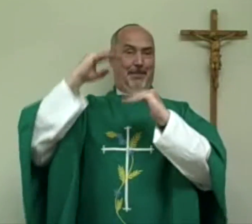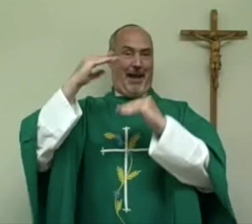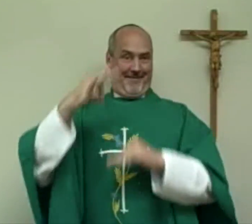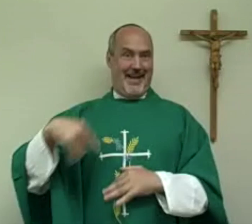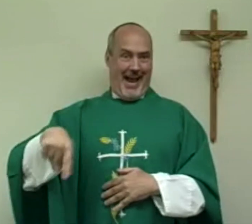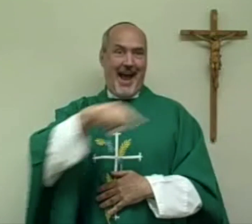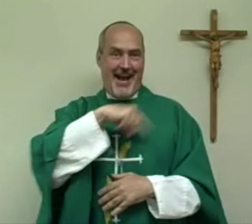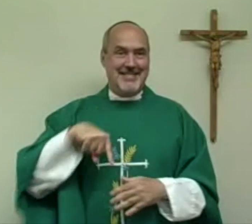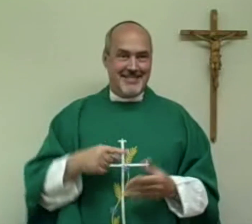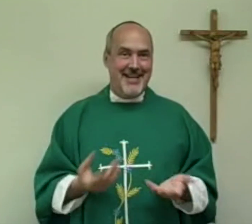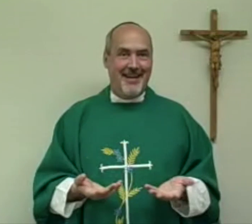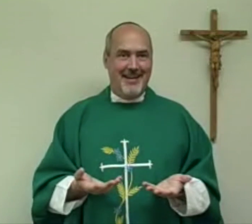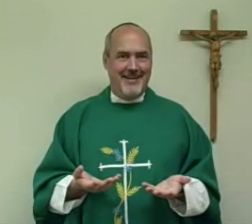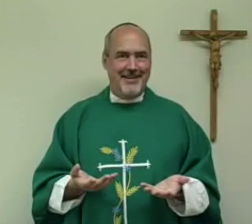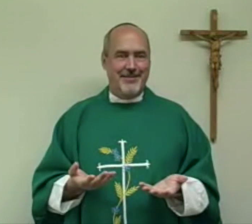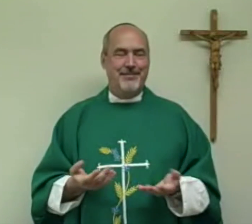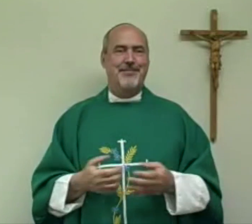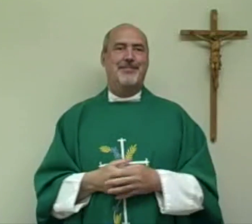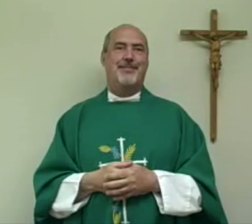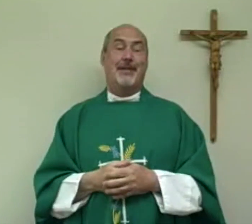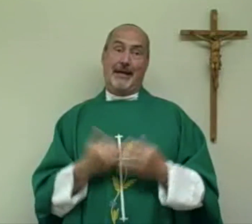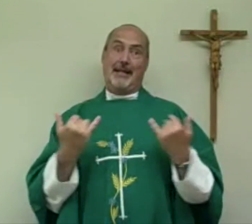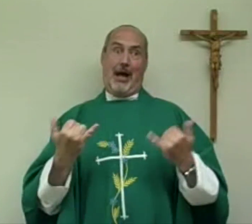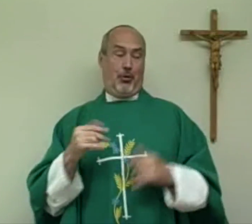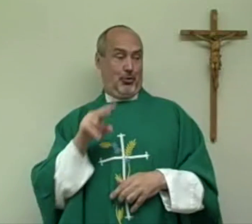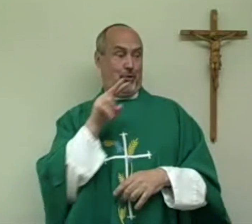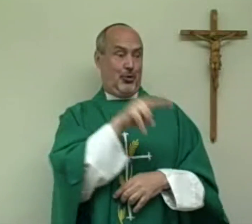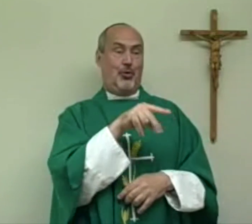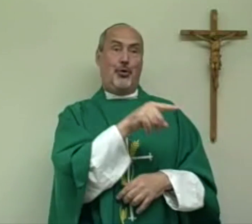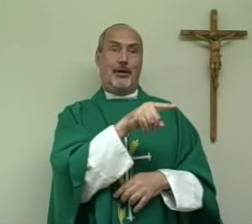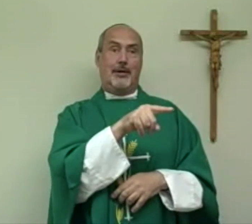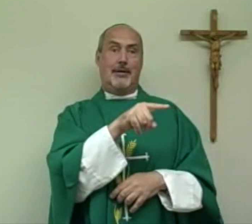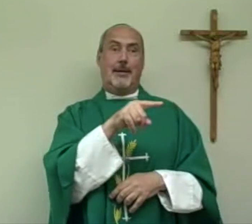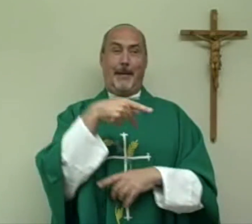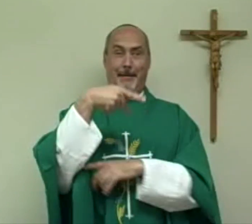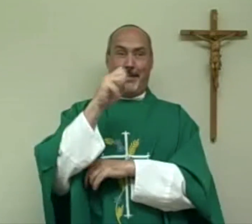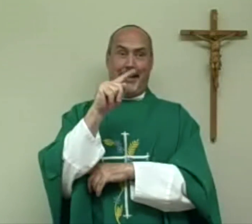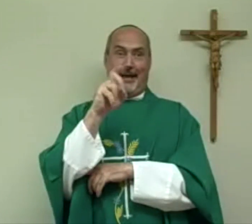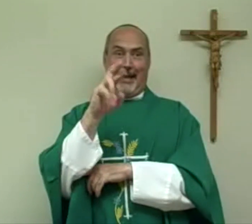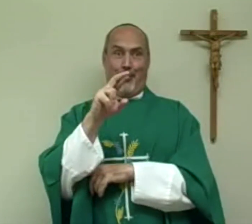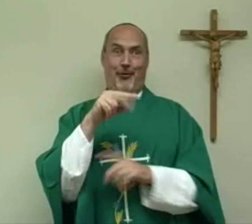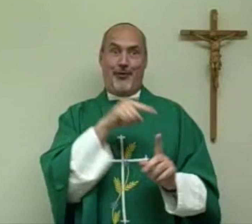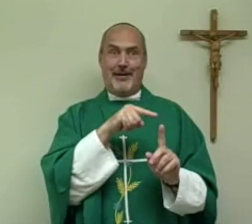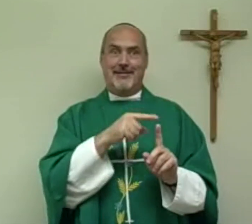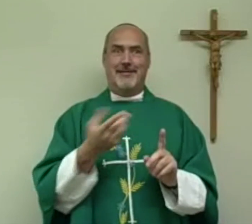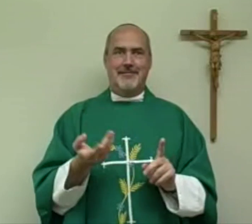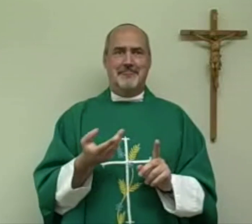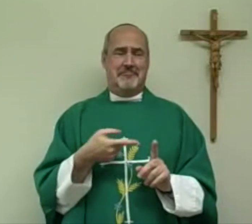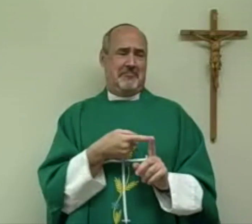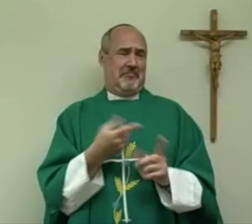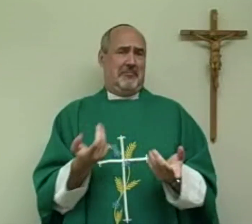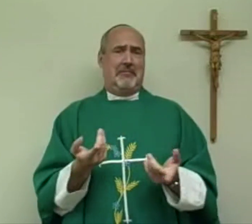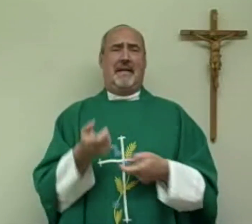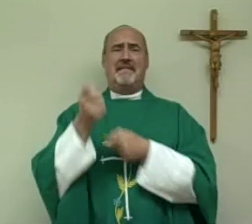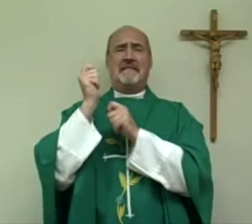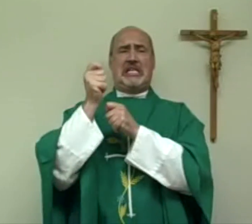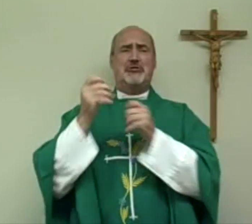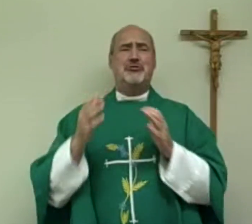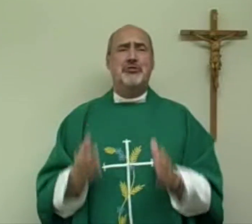it. And He has high expectations for us. Now, we can look at Peter.